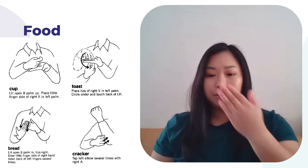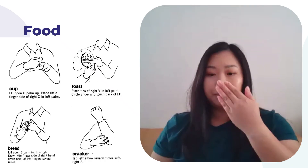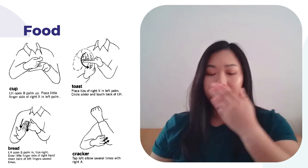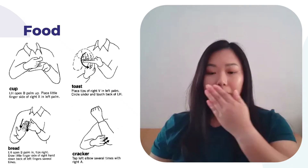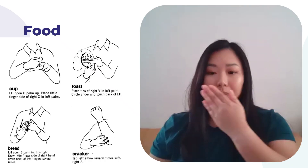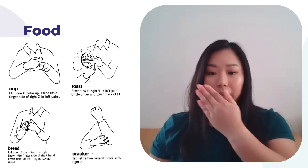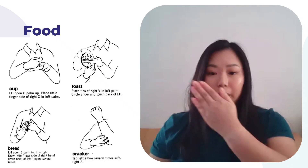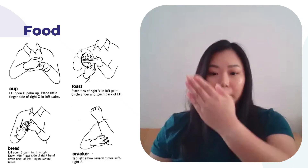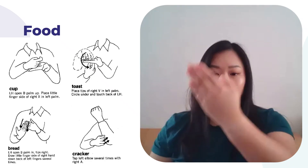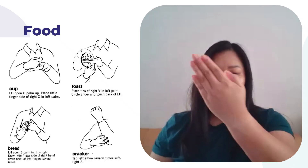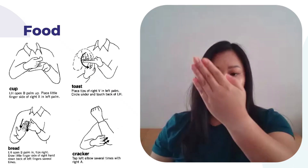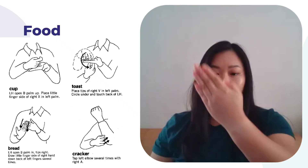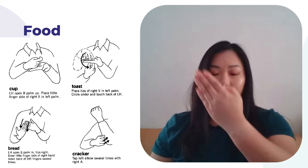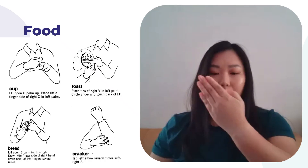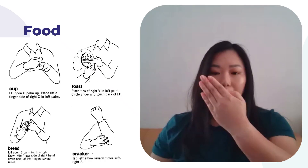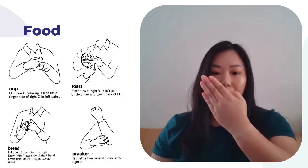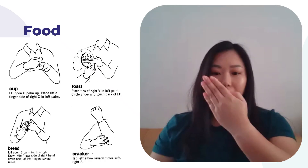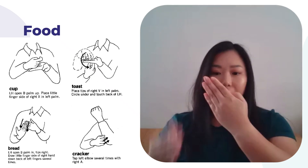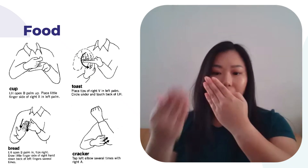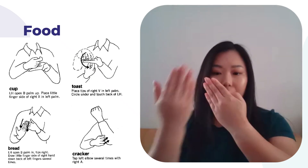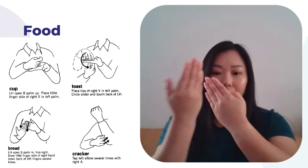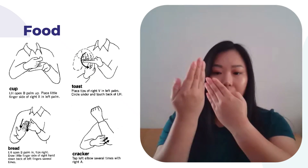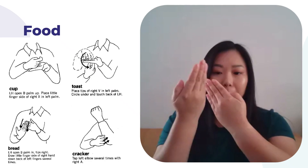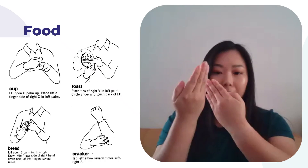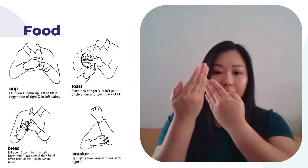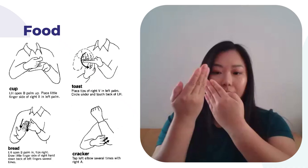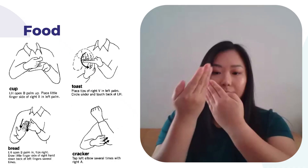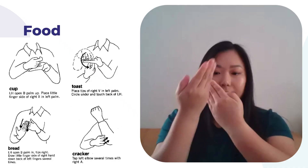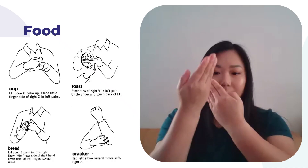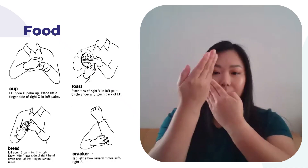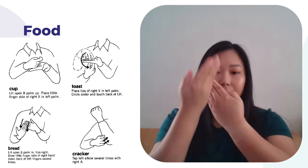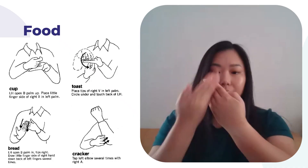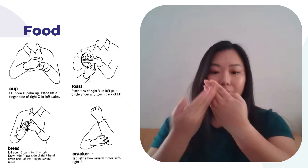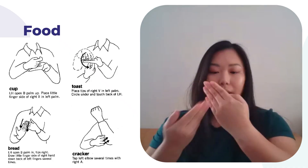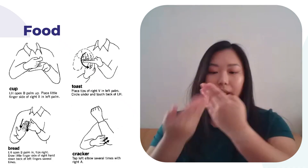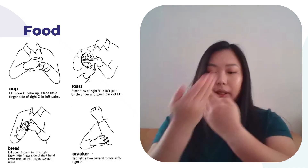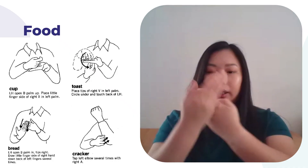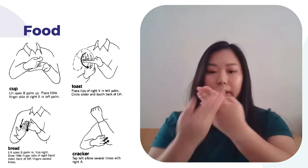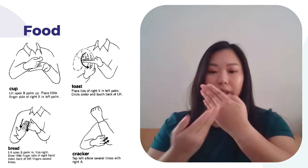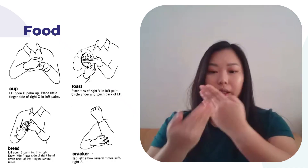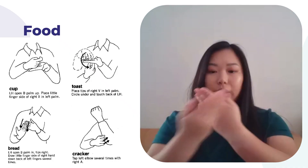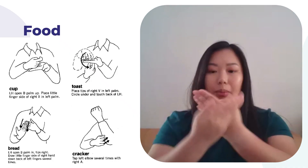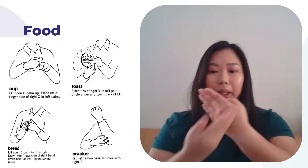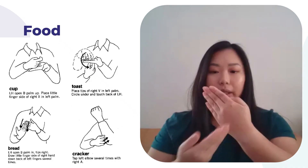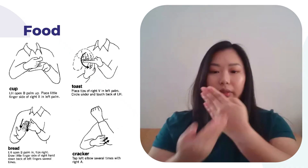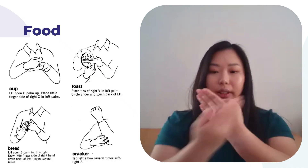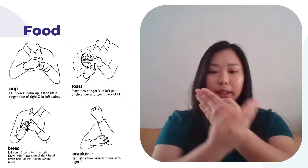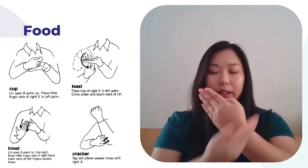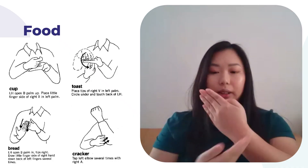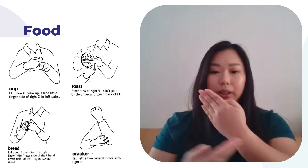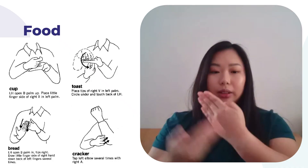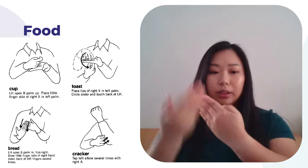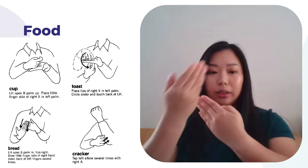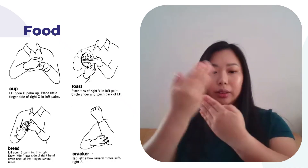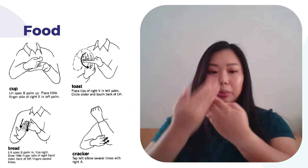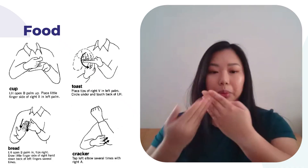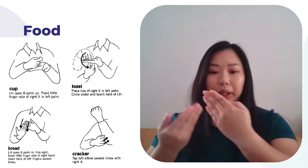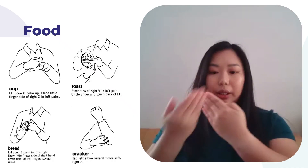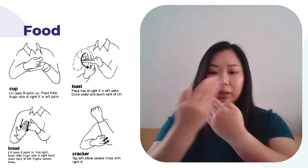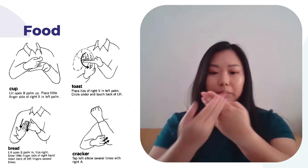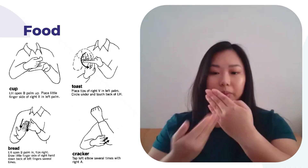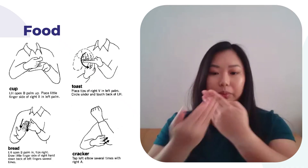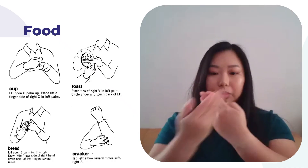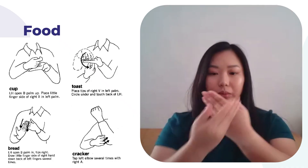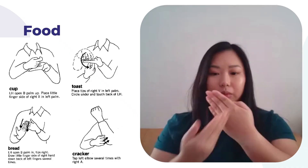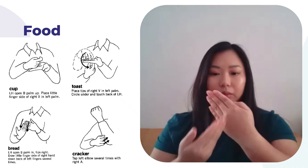Bread, B shape, and then using your pinky side, cut down along the back of this hand.